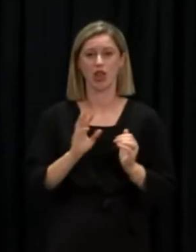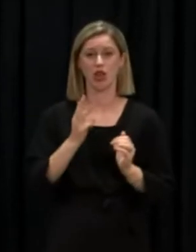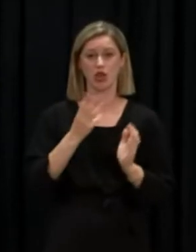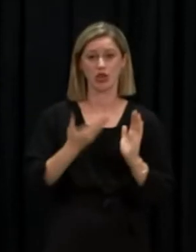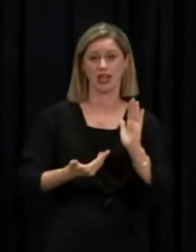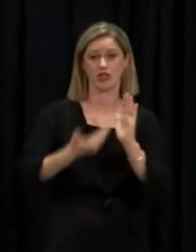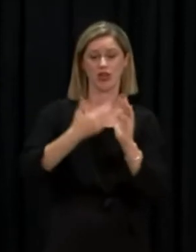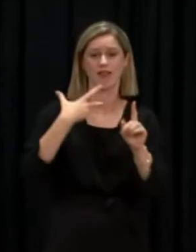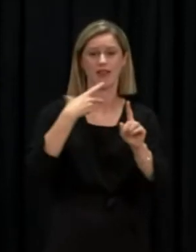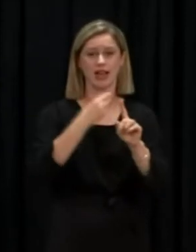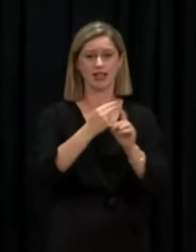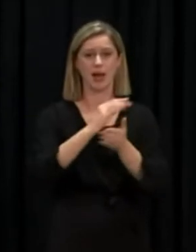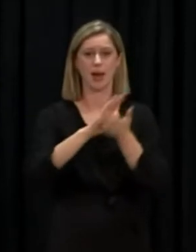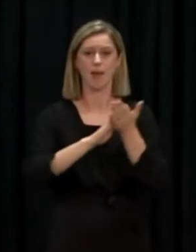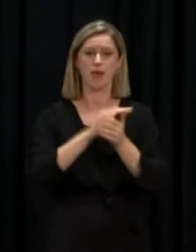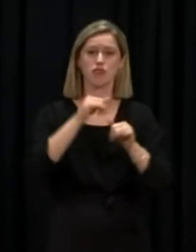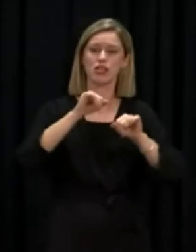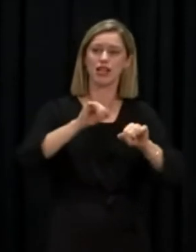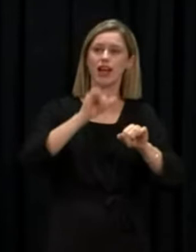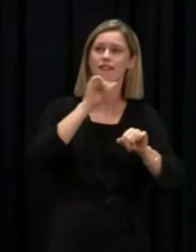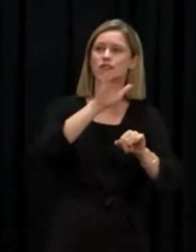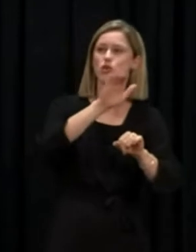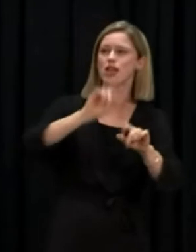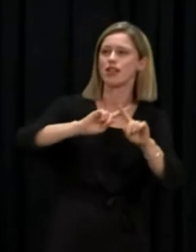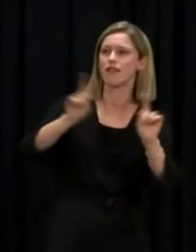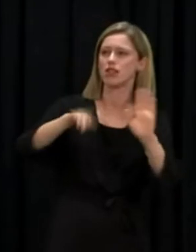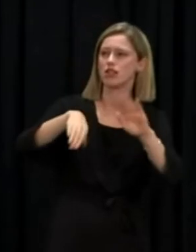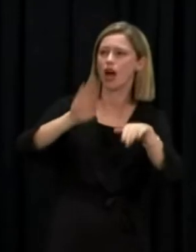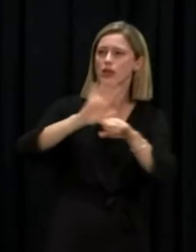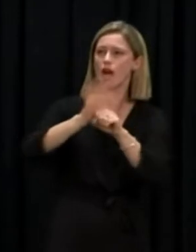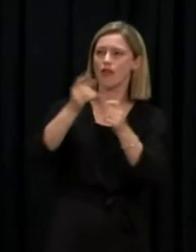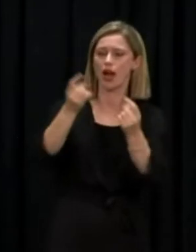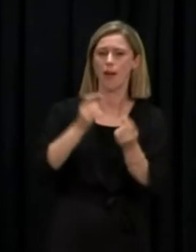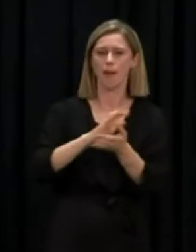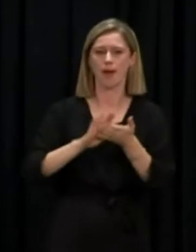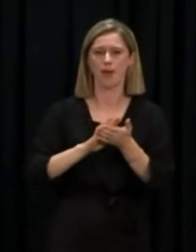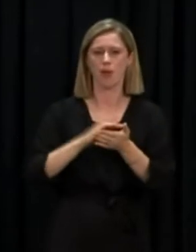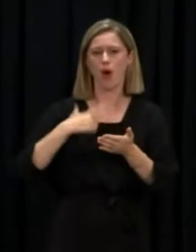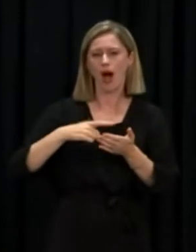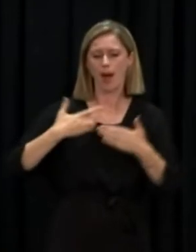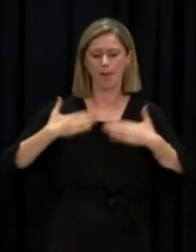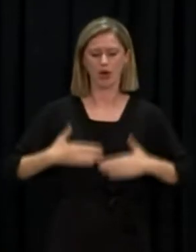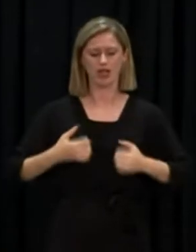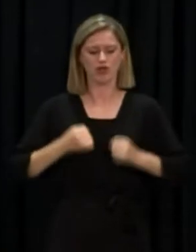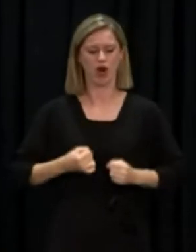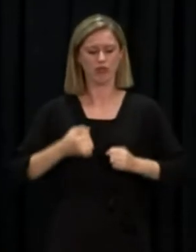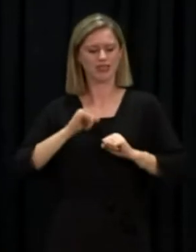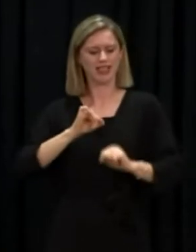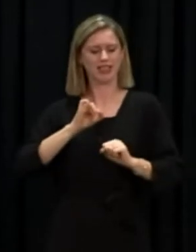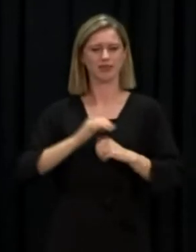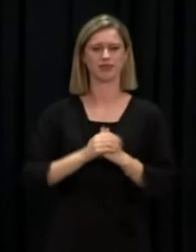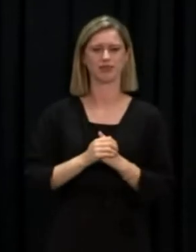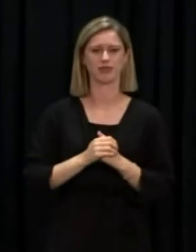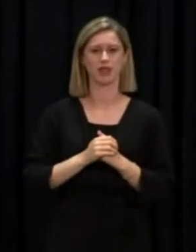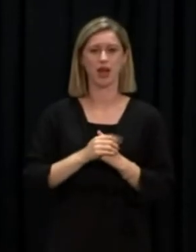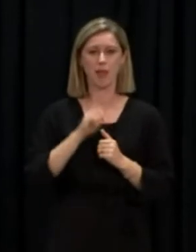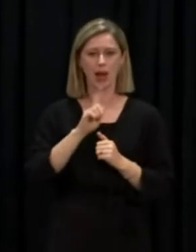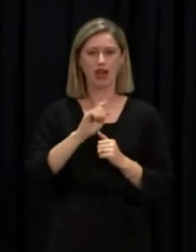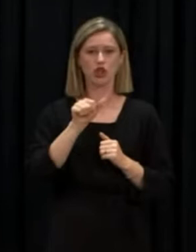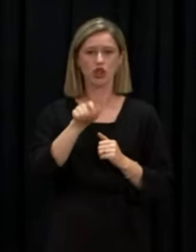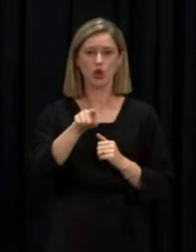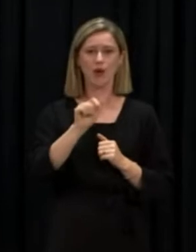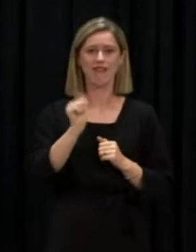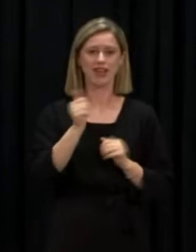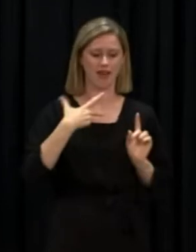protect against any future variants by boosting an individual's overall immune response. That's not to say that the vaccine becomes